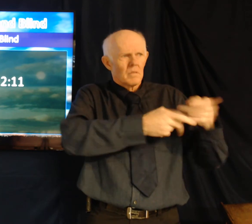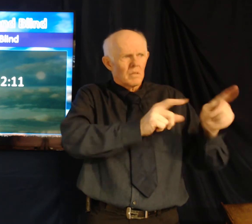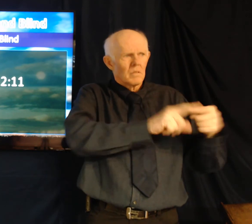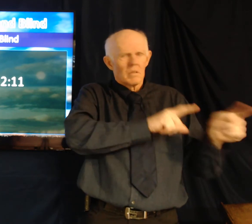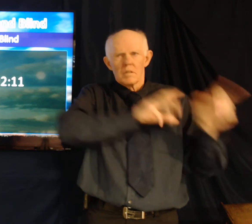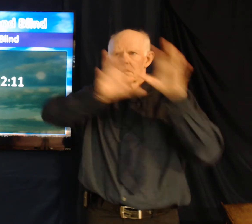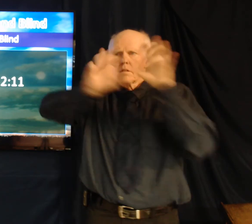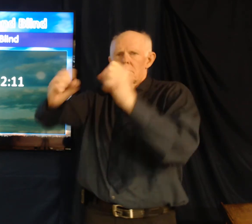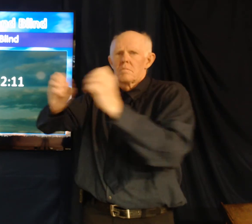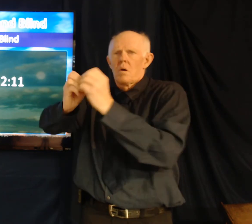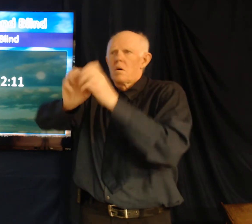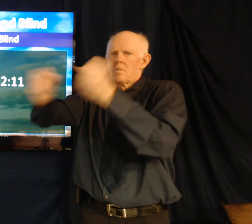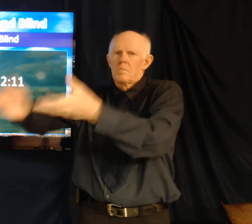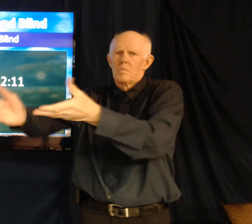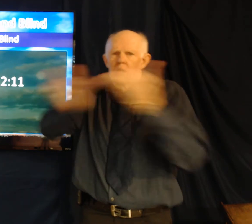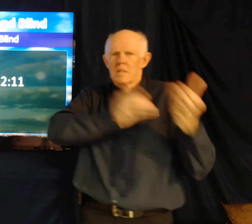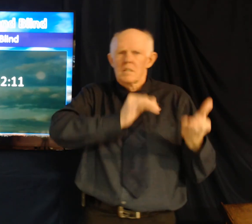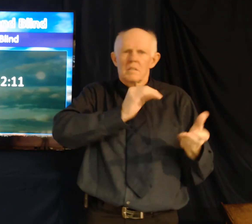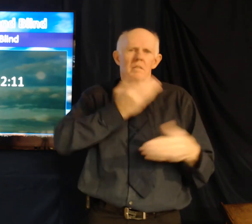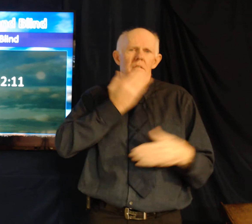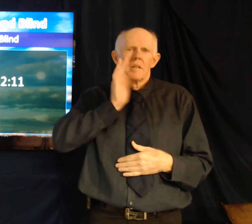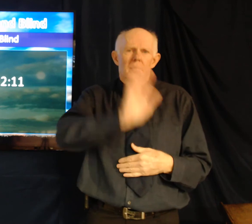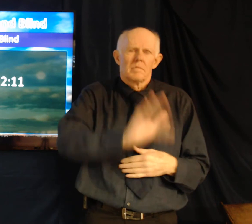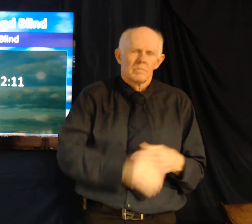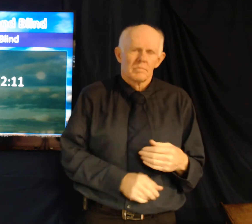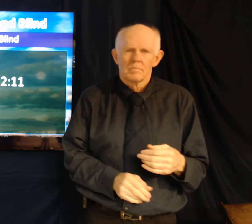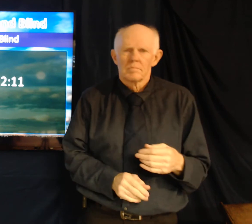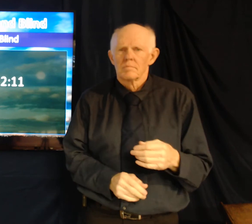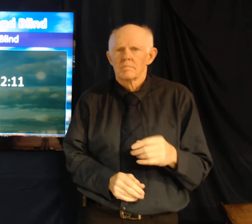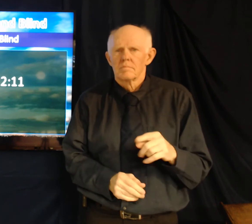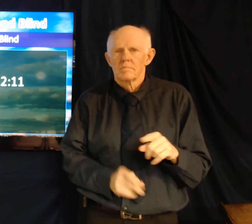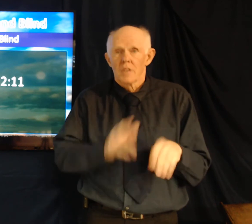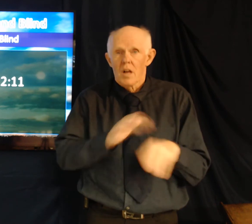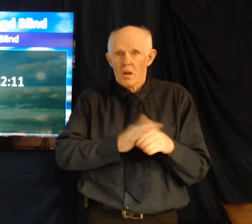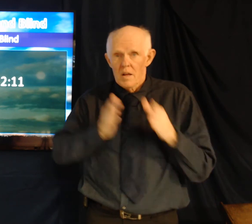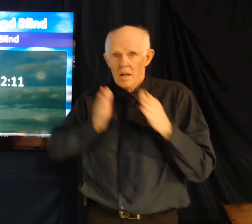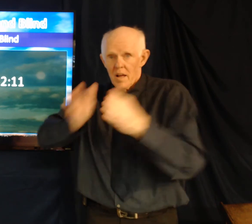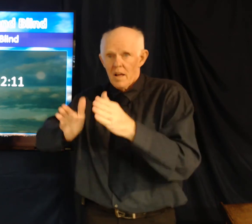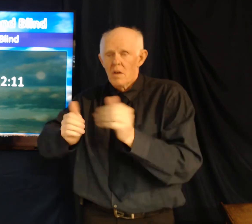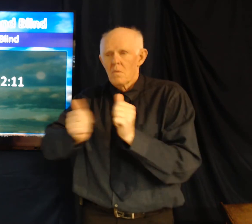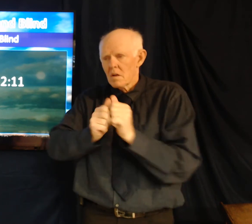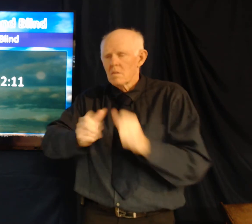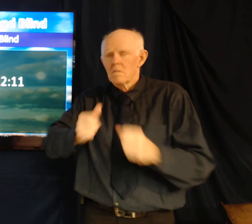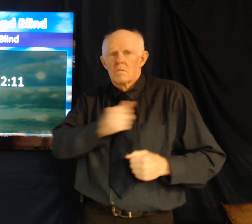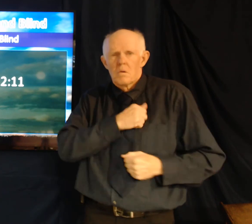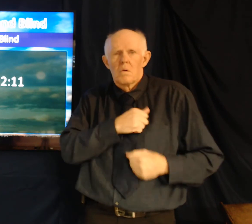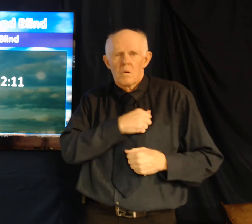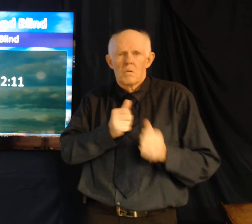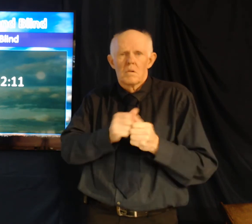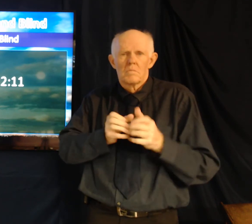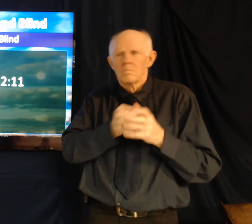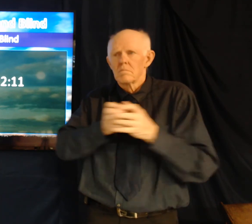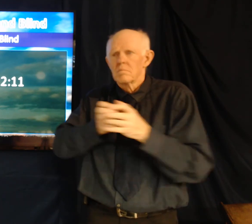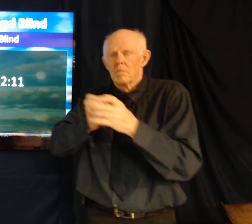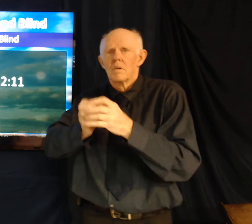And he had a paper that signed that he would go there and he would capture them. So he was on his way with his soldiers.